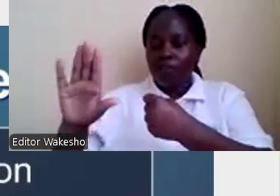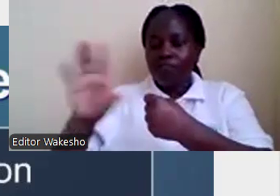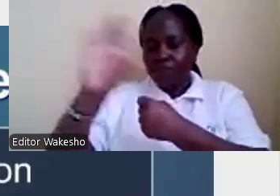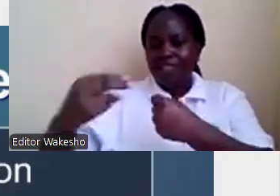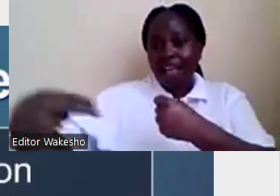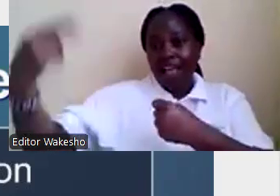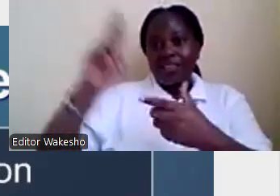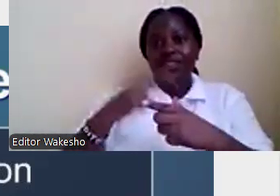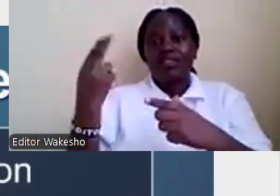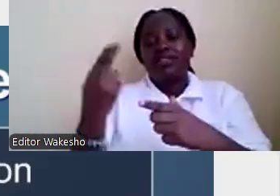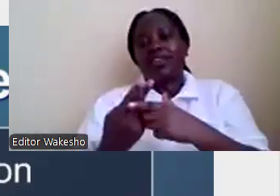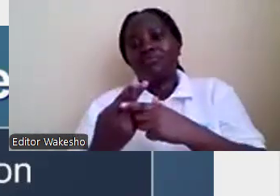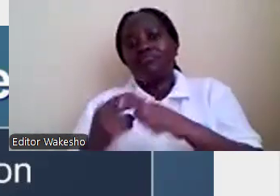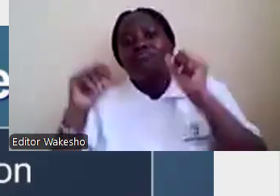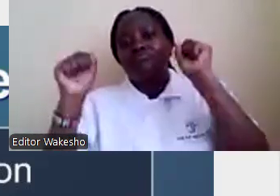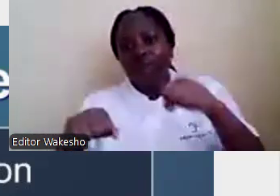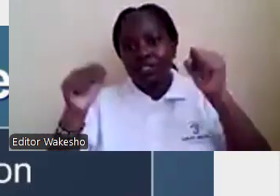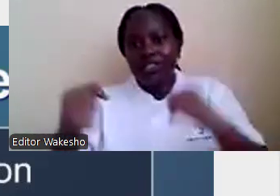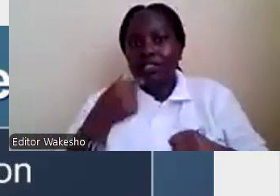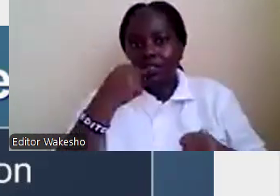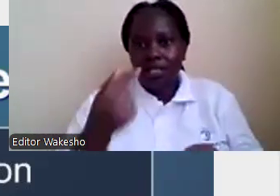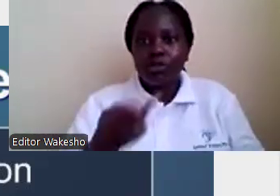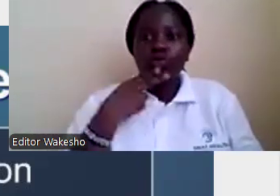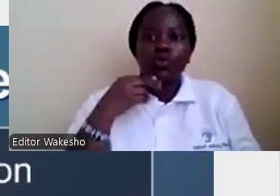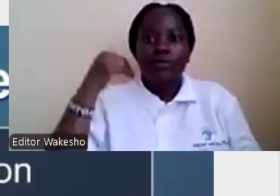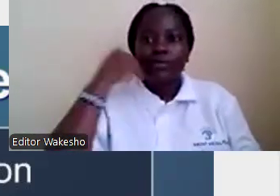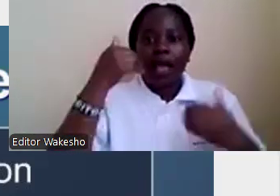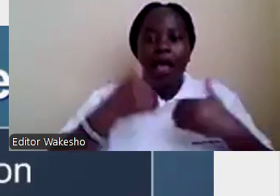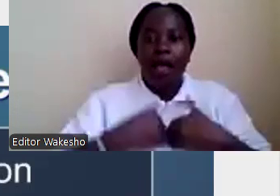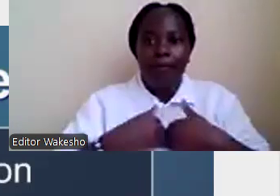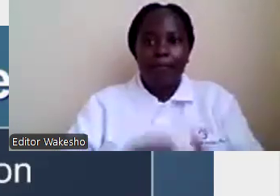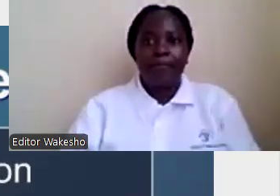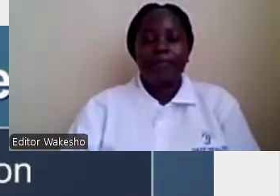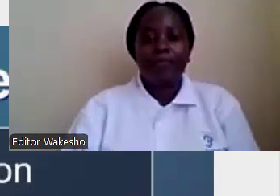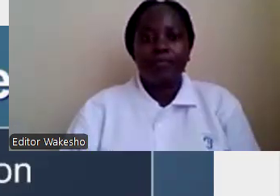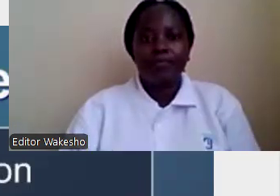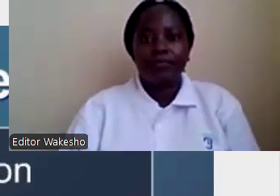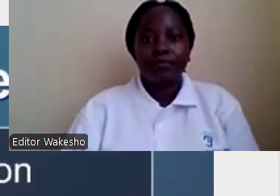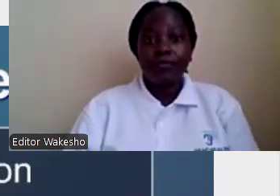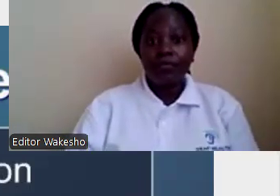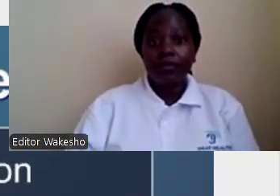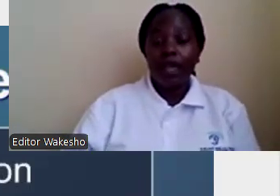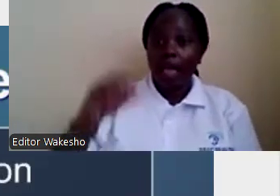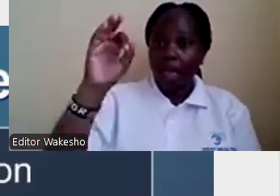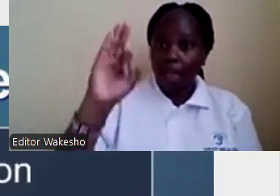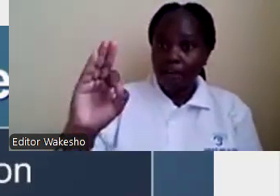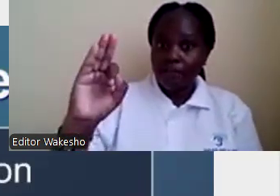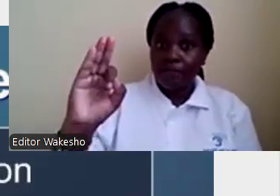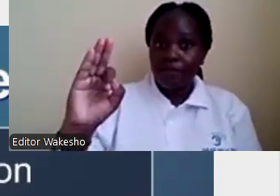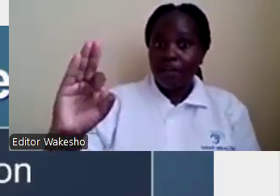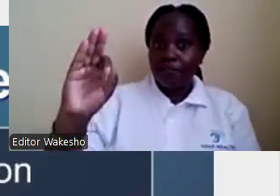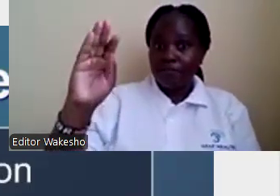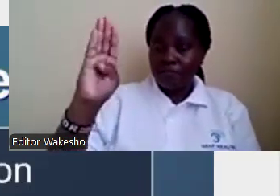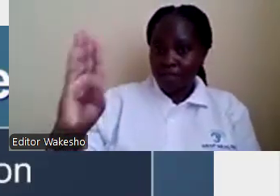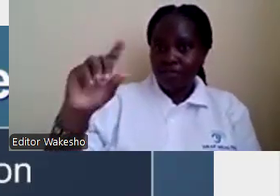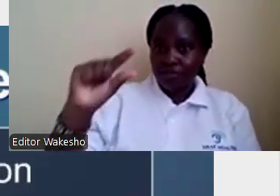would be able to confirm a diagnosis of diabetes. So FBG is fasting blood glucose,